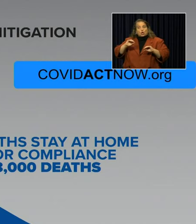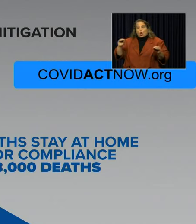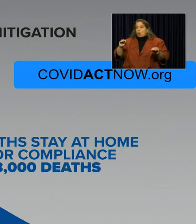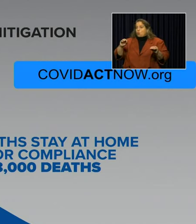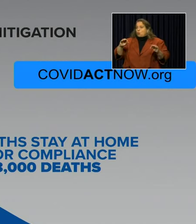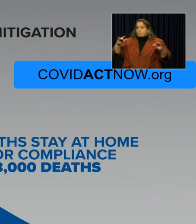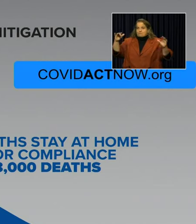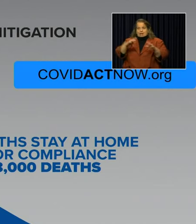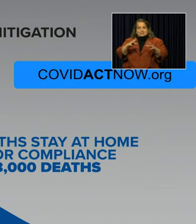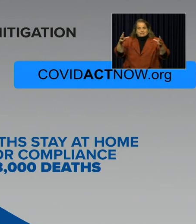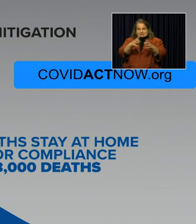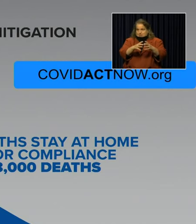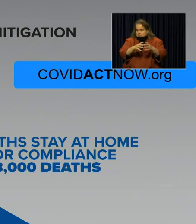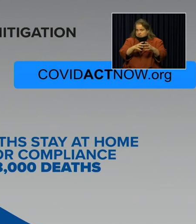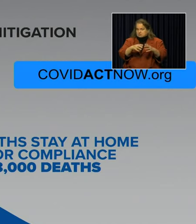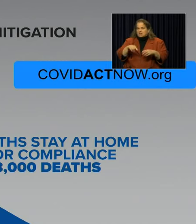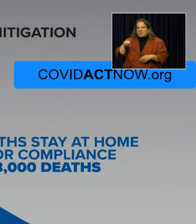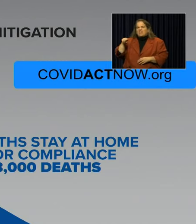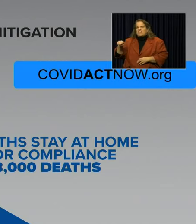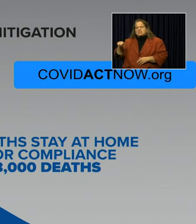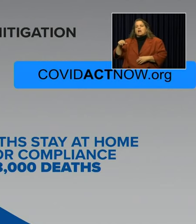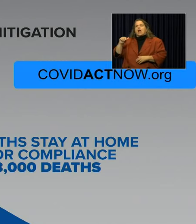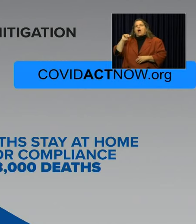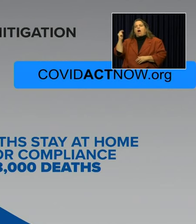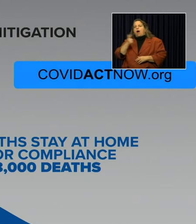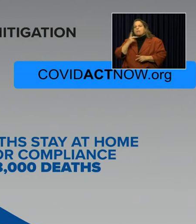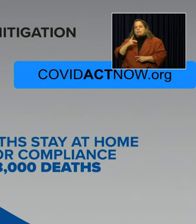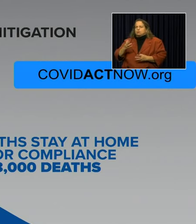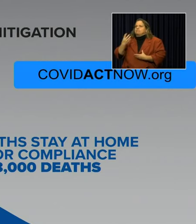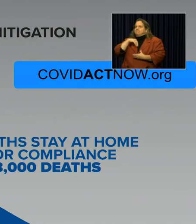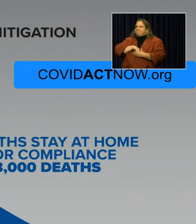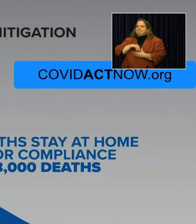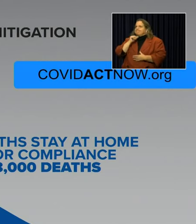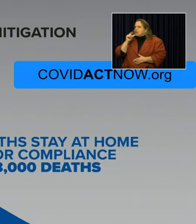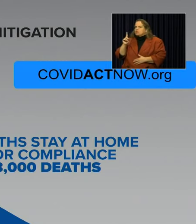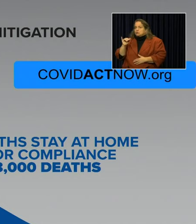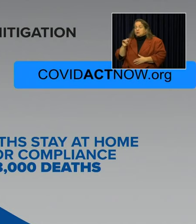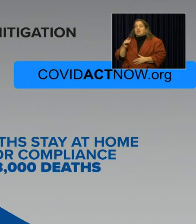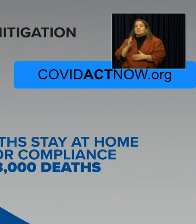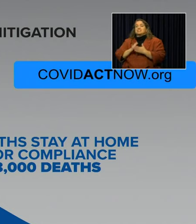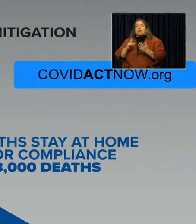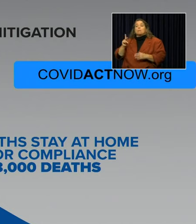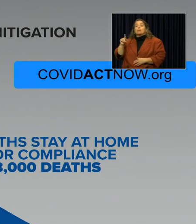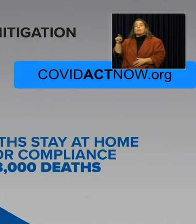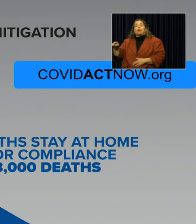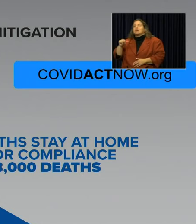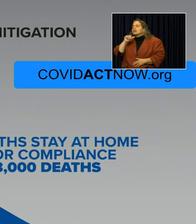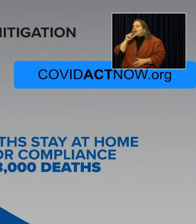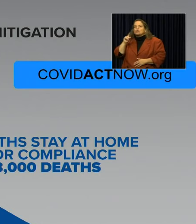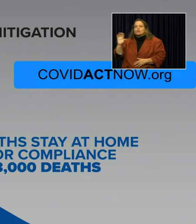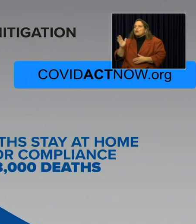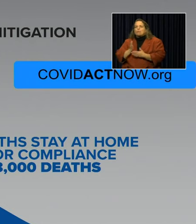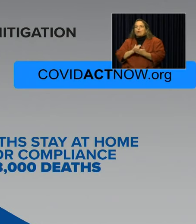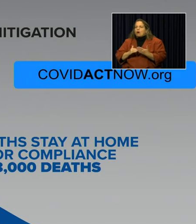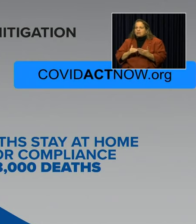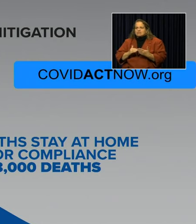gatherings. This is everybody on board. And this is some people not doing their part. It shows